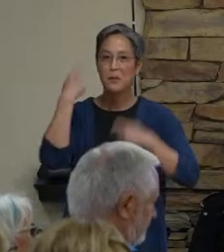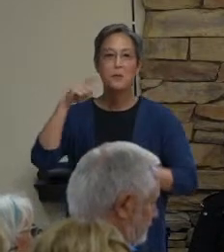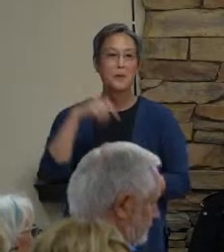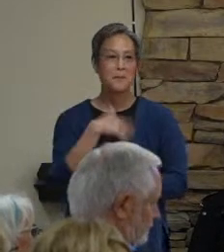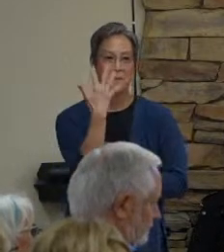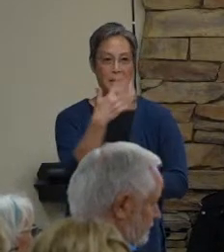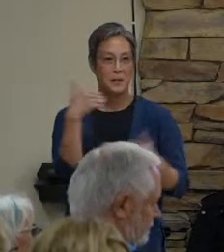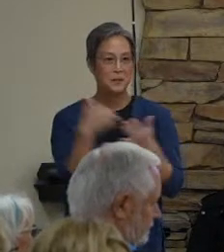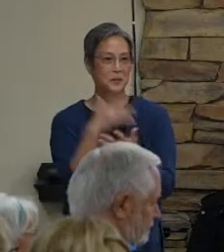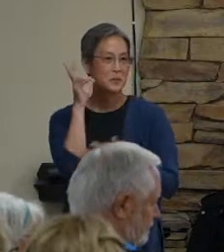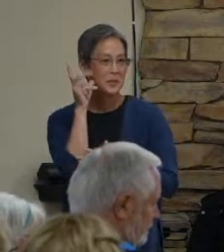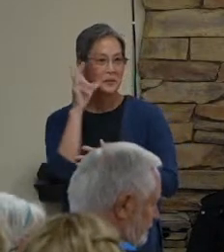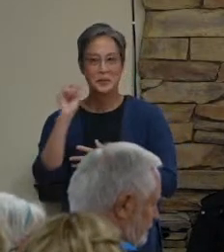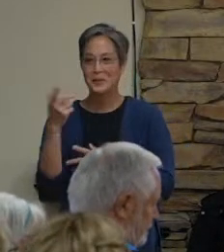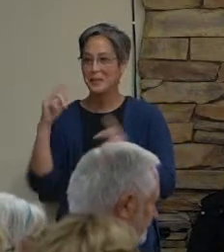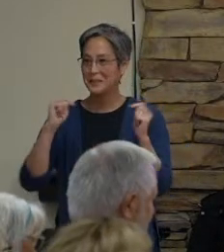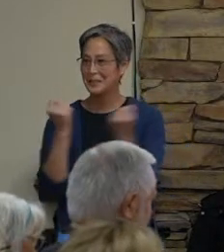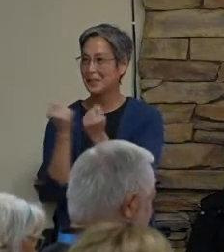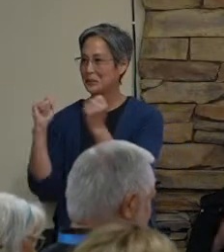dog teams.